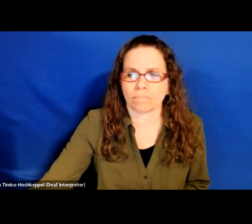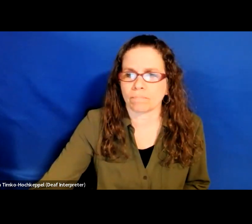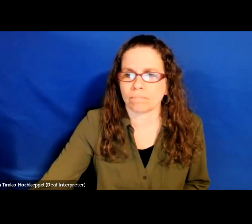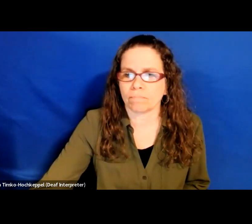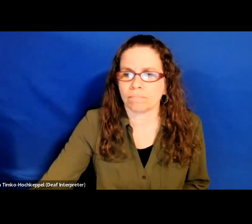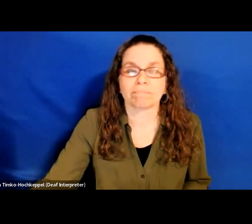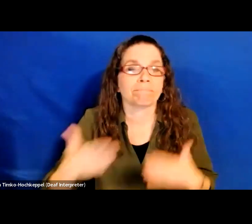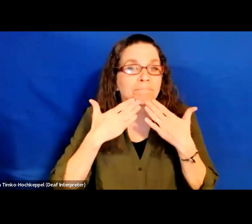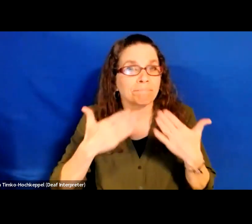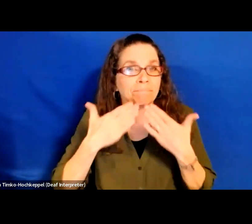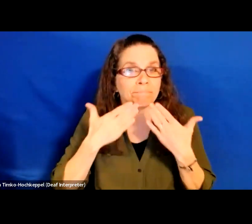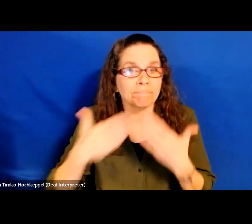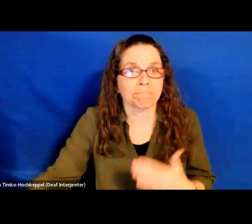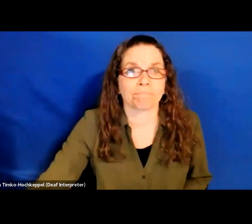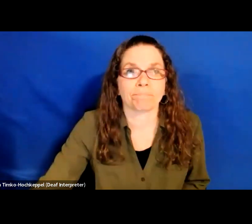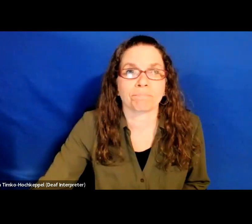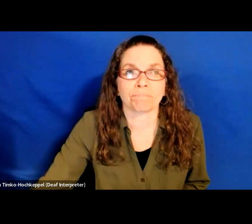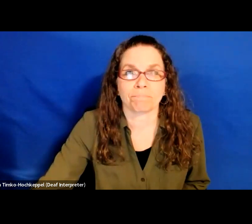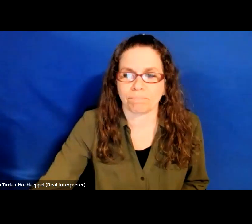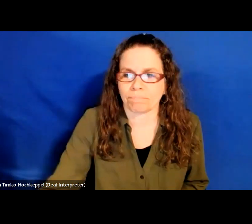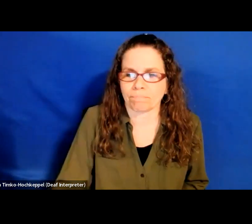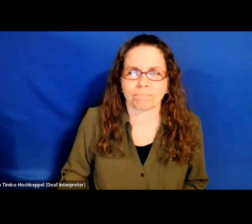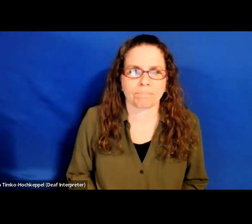All right, now the next item on the agenda